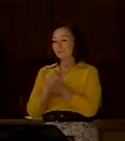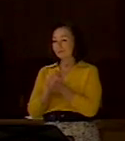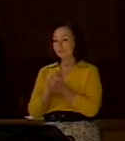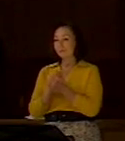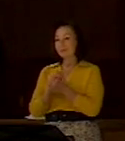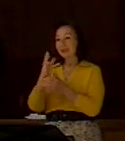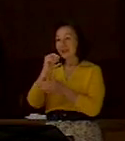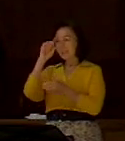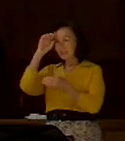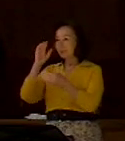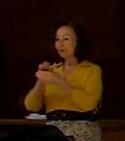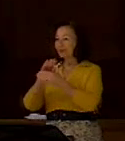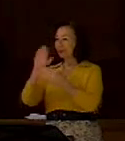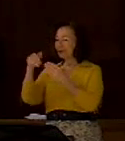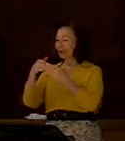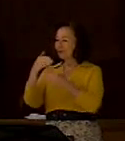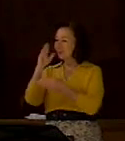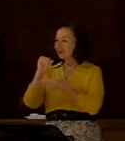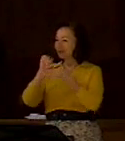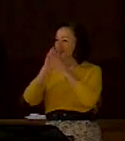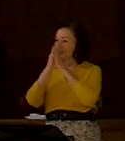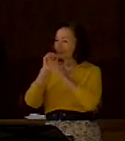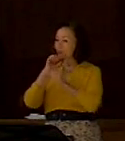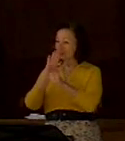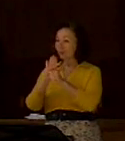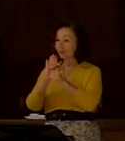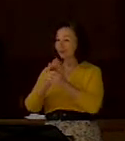And he believed all of God's promises.